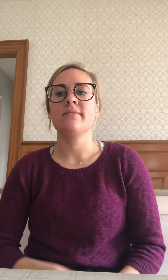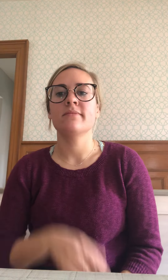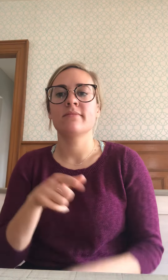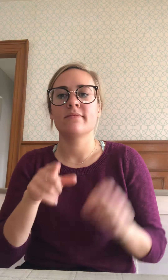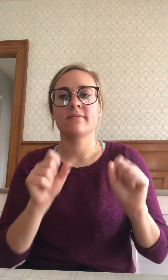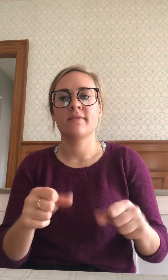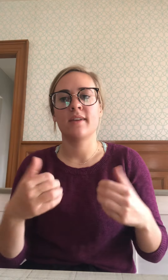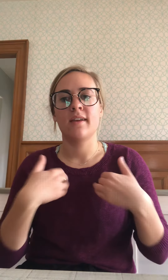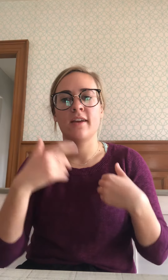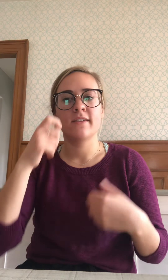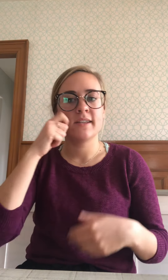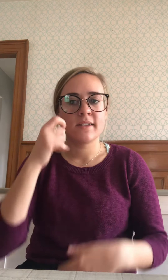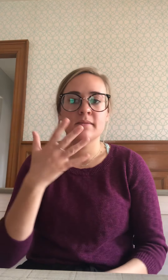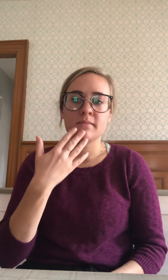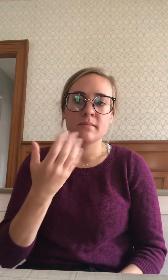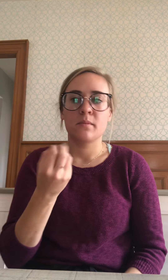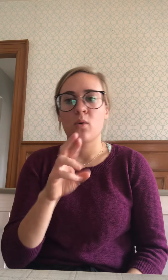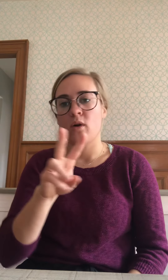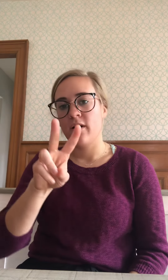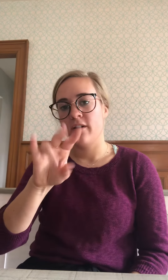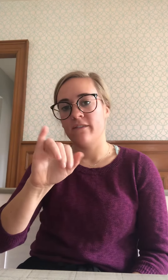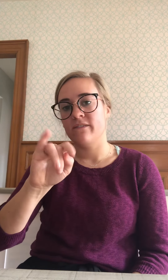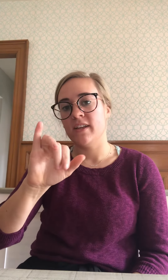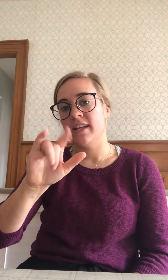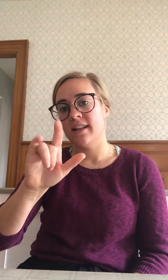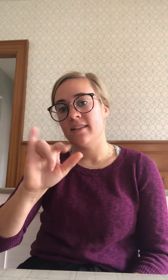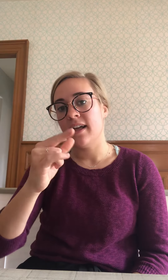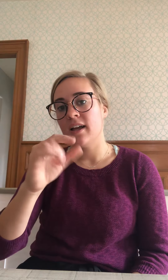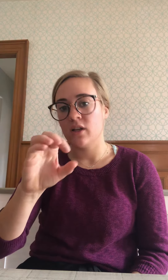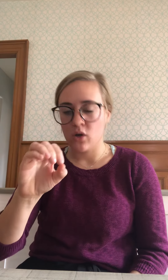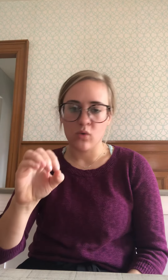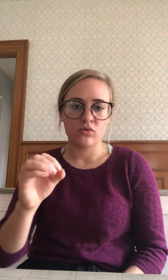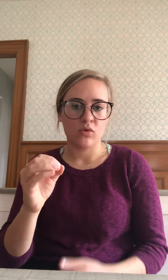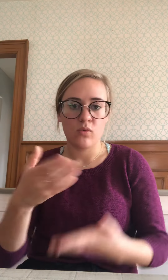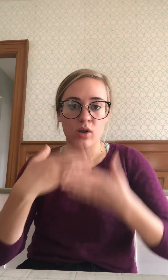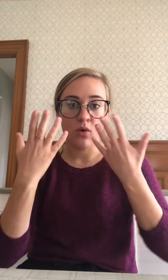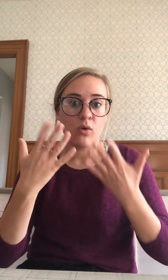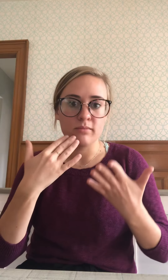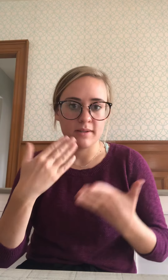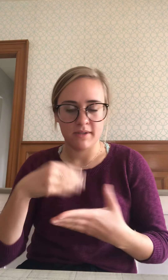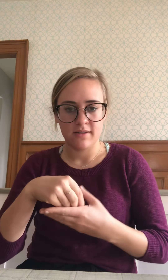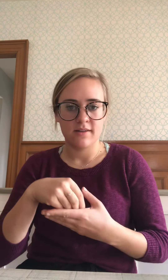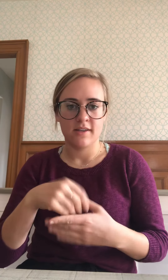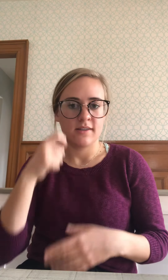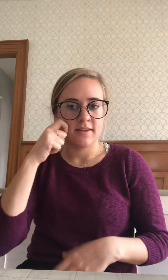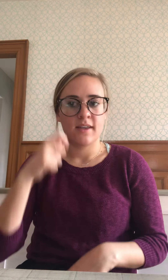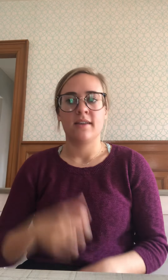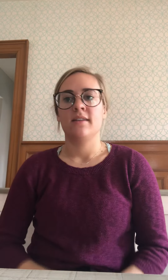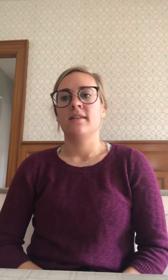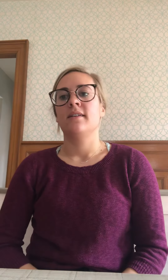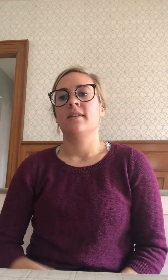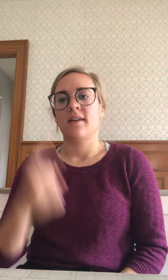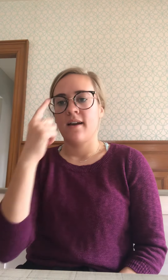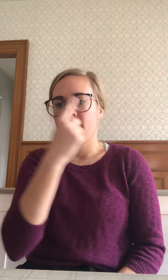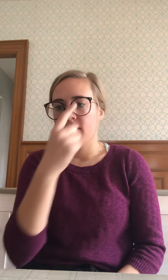is unpigmented skin, eye problems, or trigeminal neuralgia. Currently, there is no known